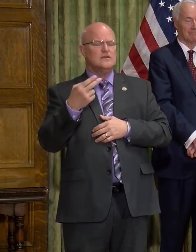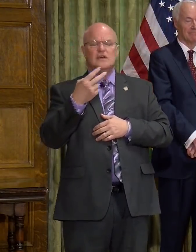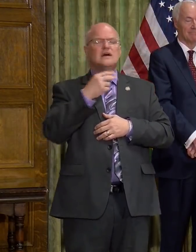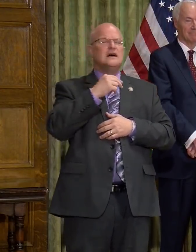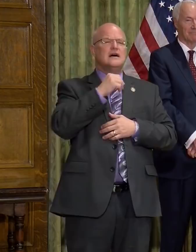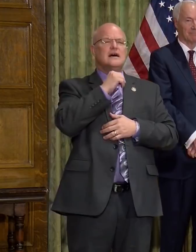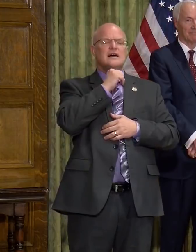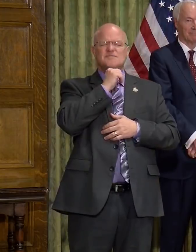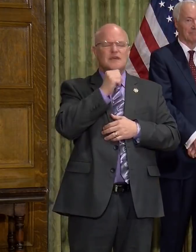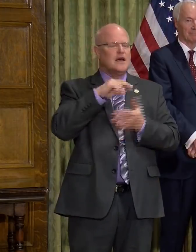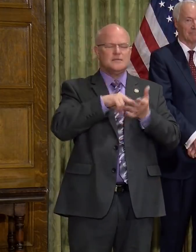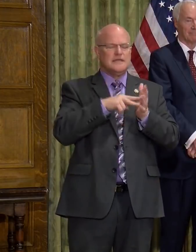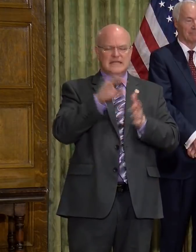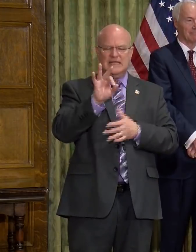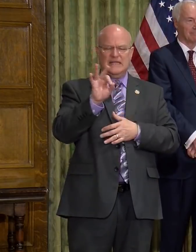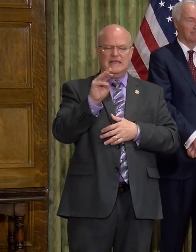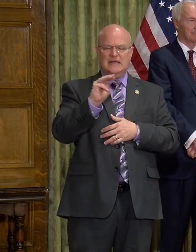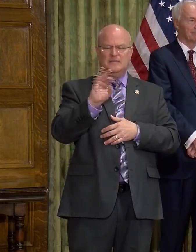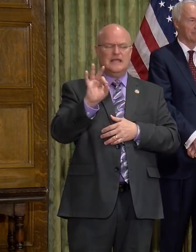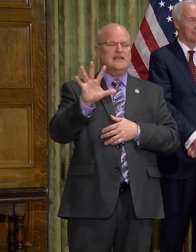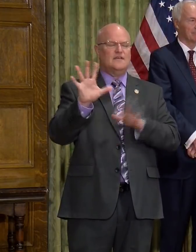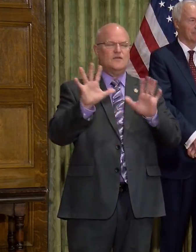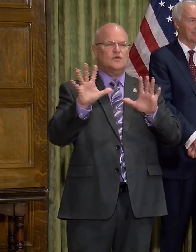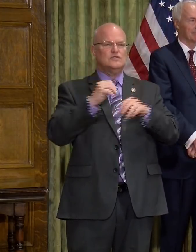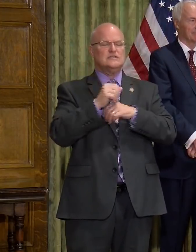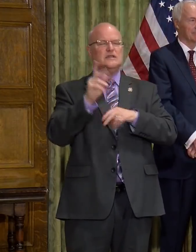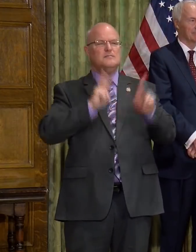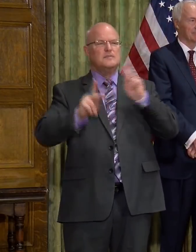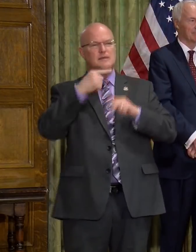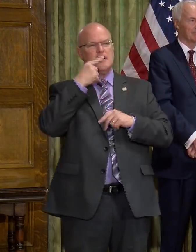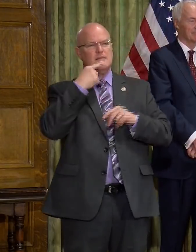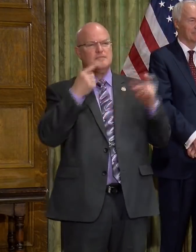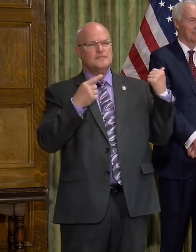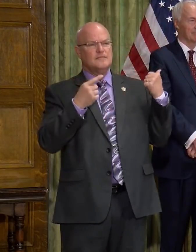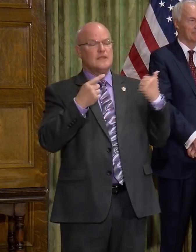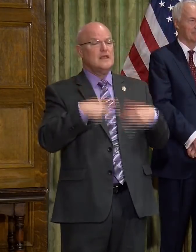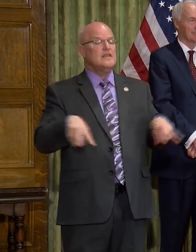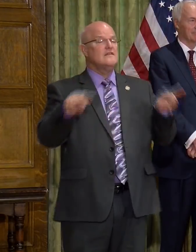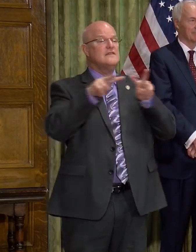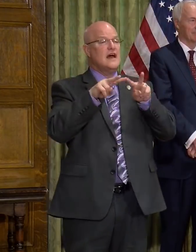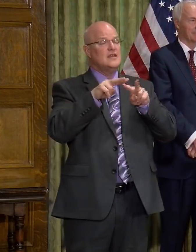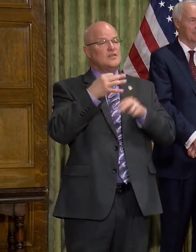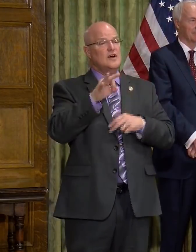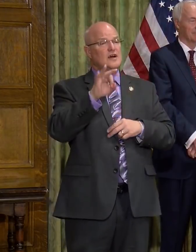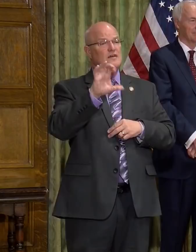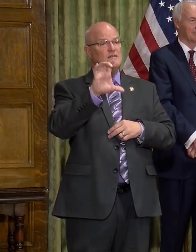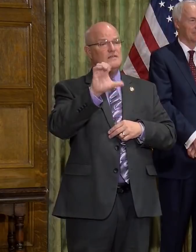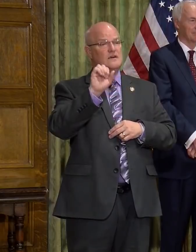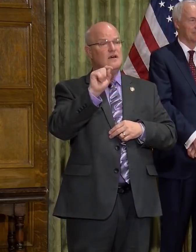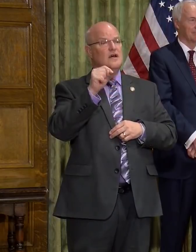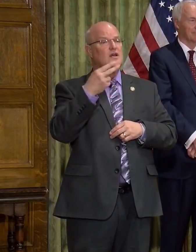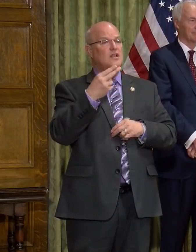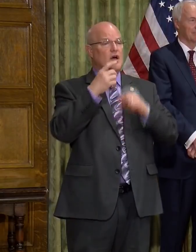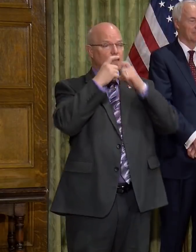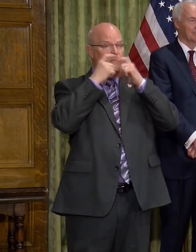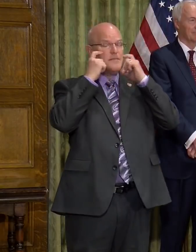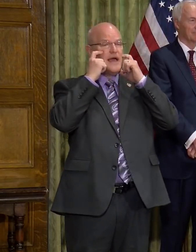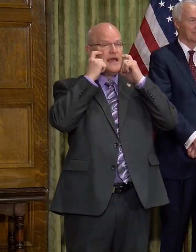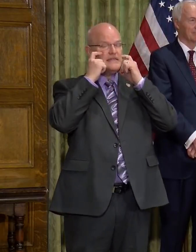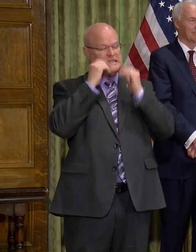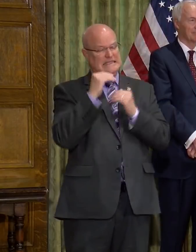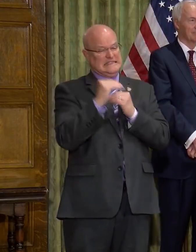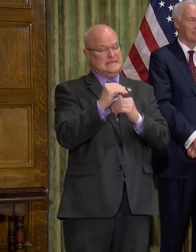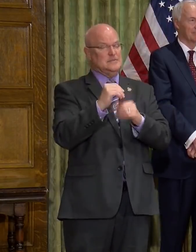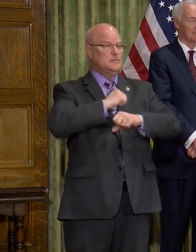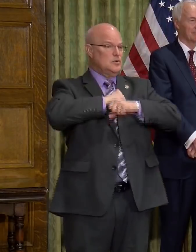an N95 or anything like that. Well, the value of a cloth mask, it offers pretty